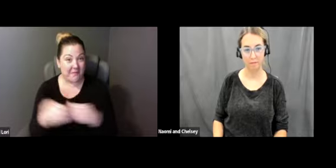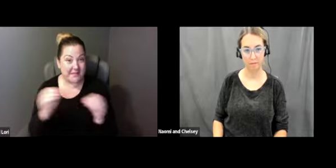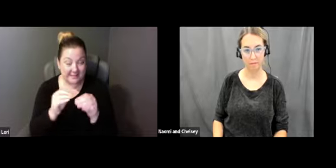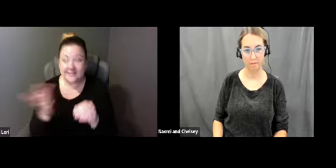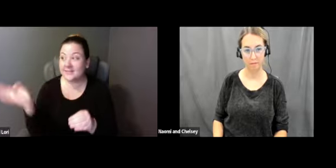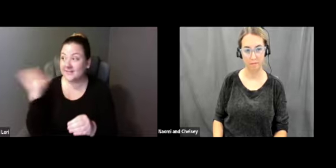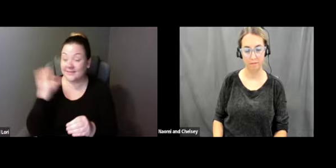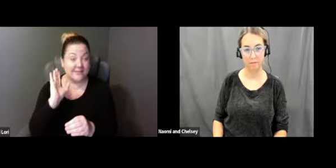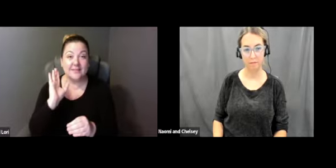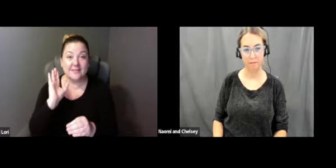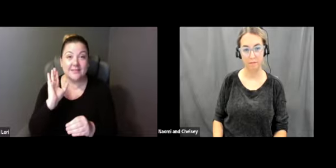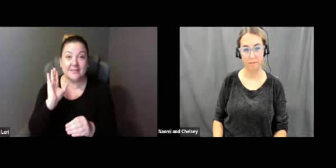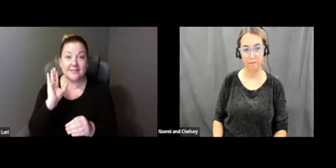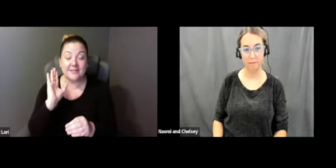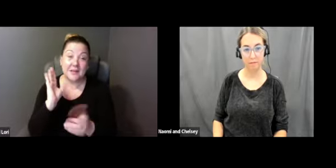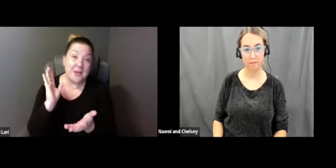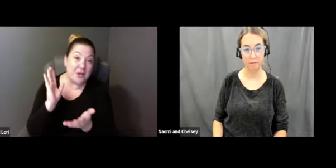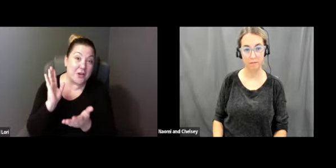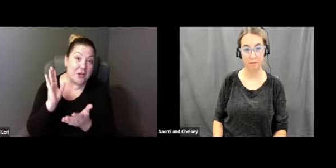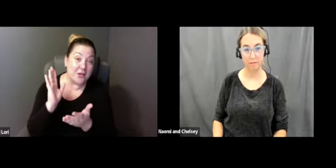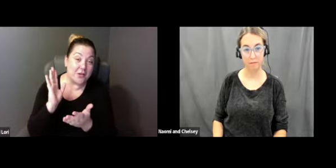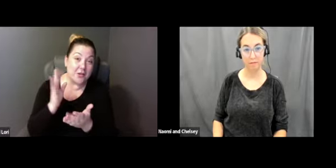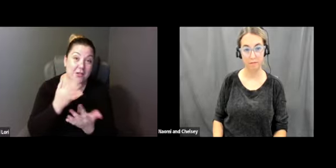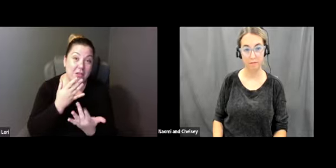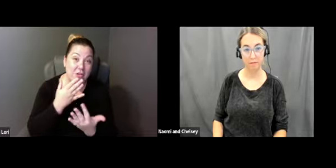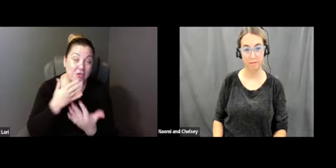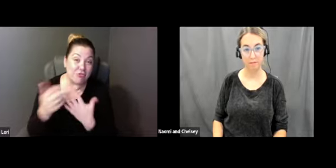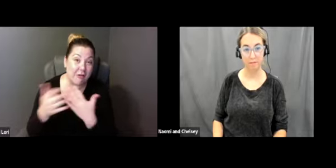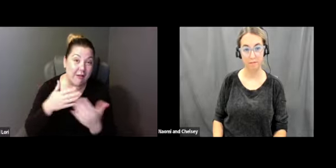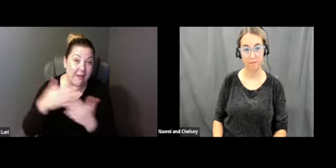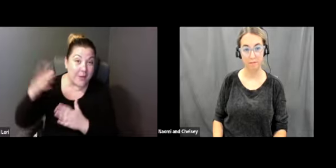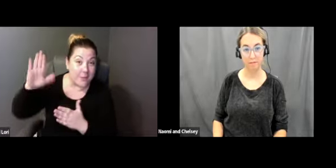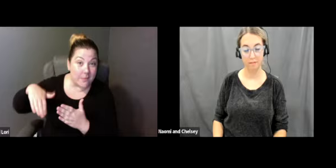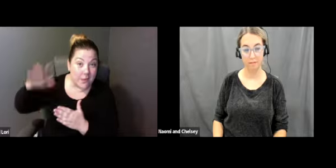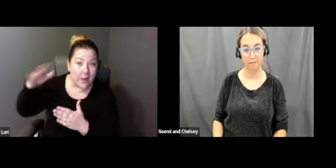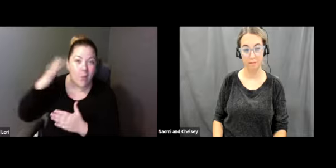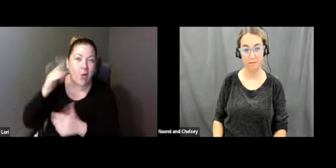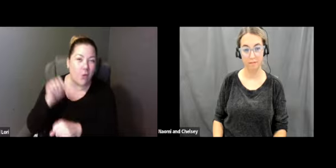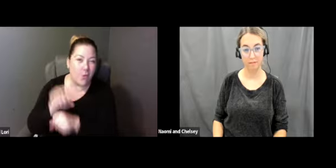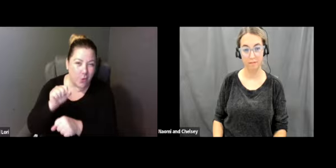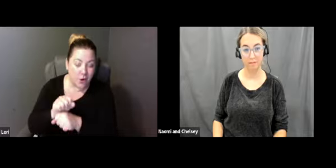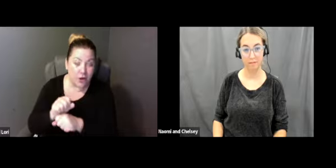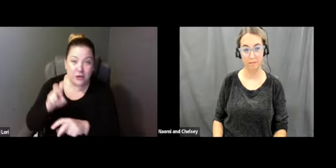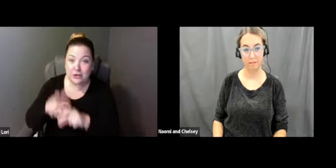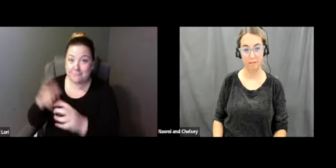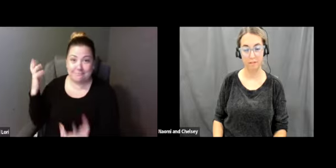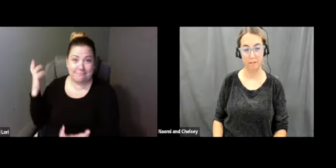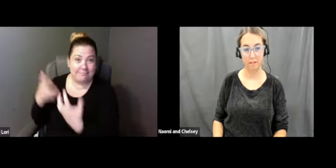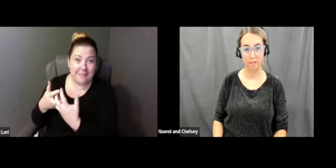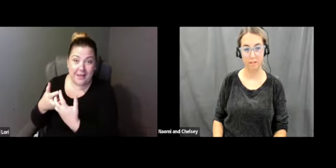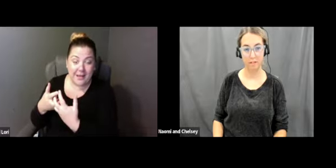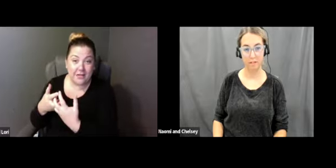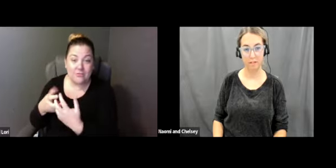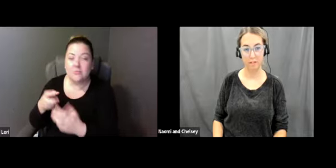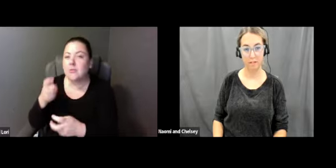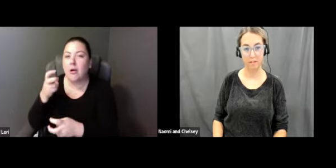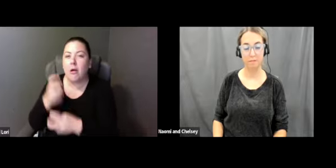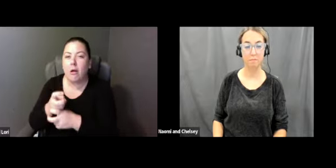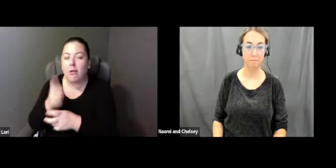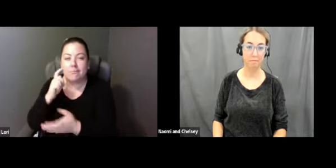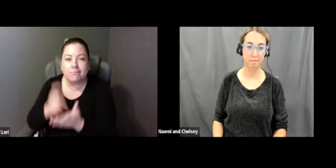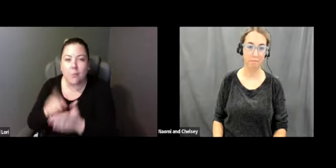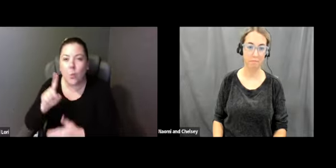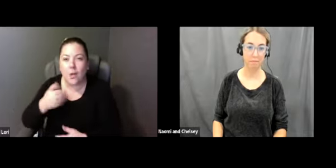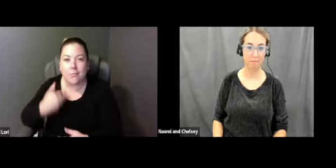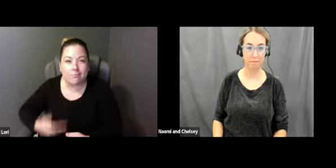which is gray paint on the walls due to my work, and I have a chair that matches it, so it's really